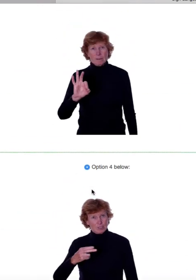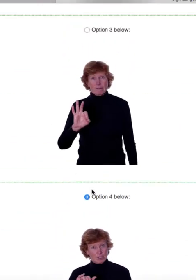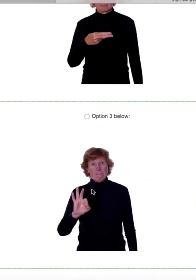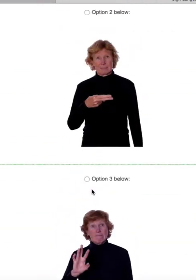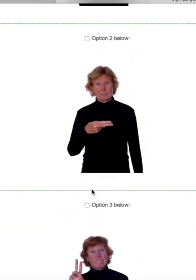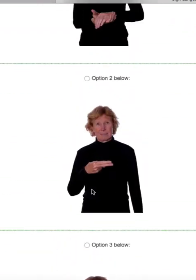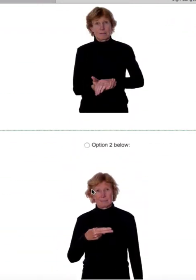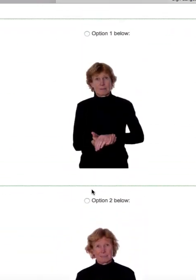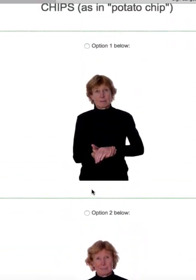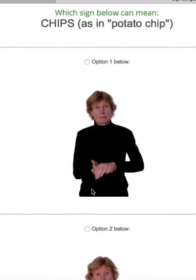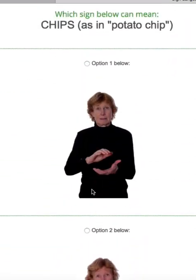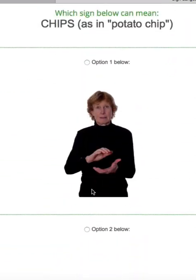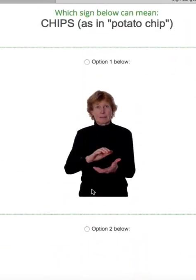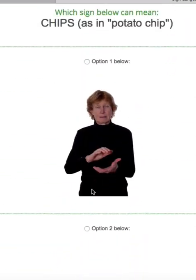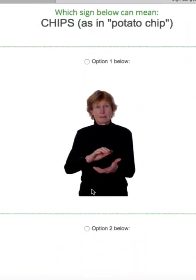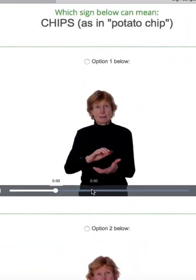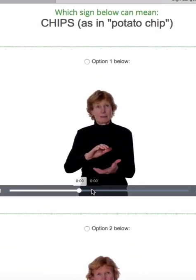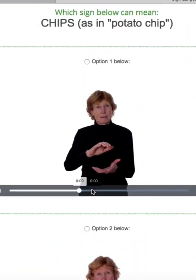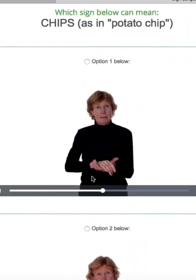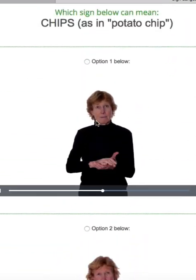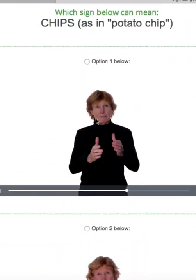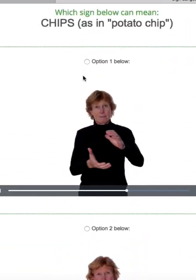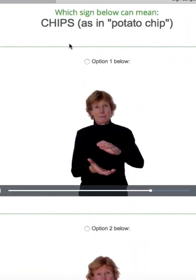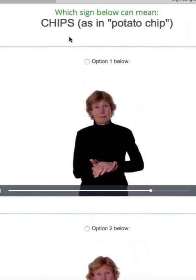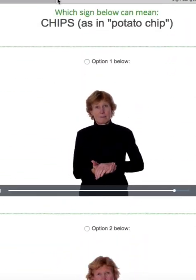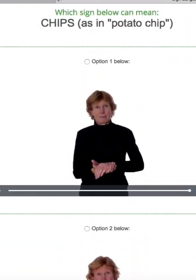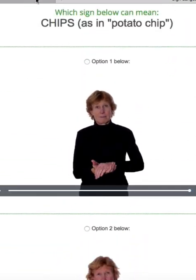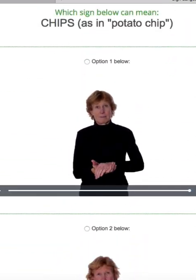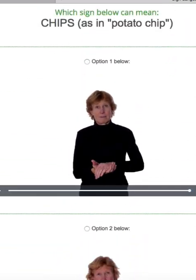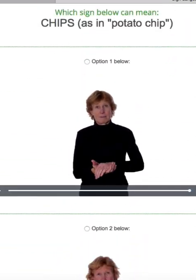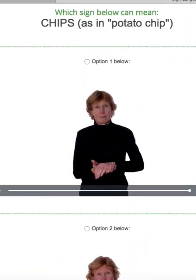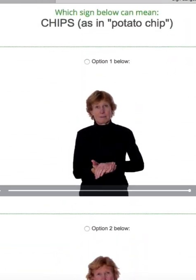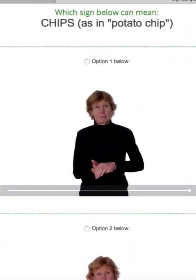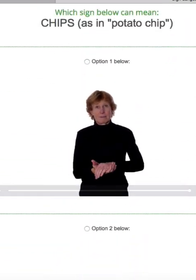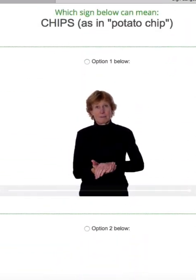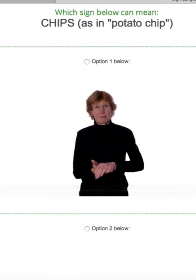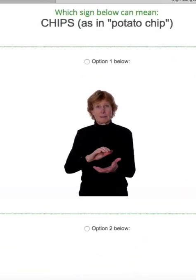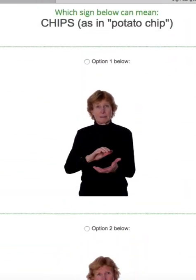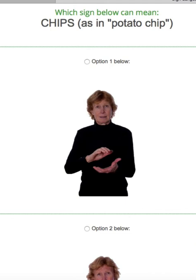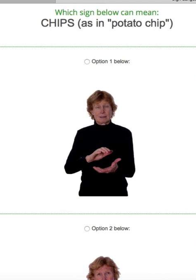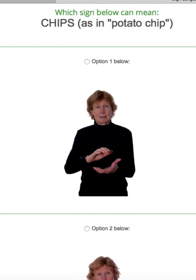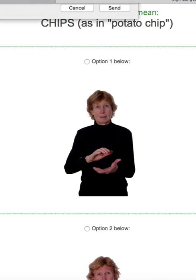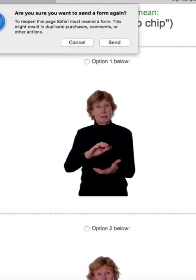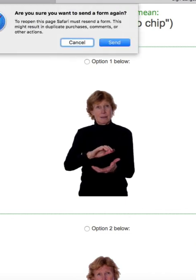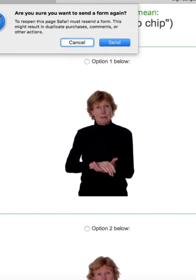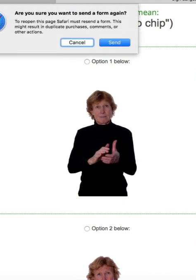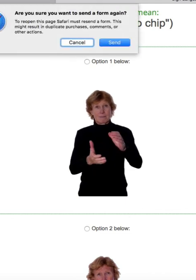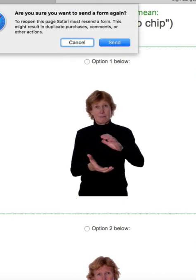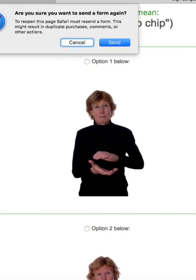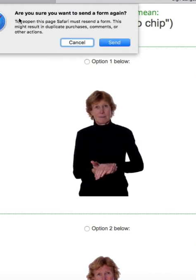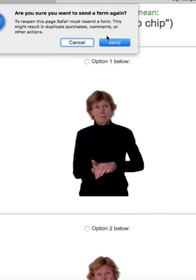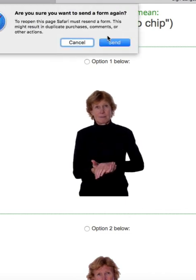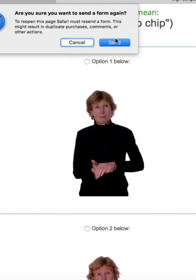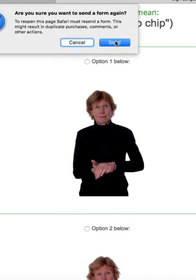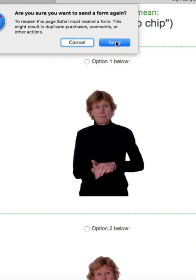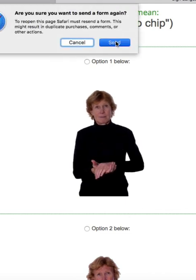don't want to spend too much time on this, but just this word list in general is such an amazing feature, and it takes that guesswork out